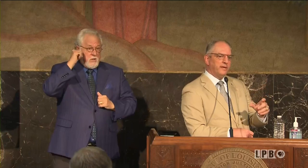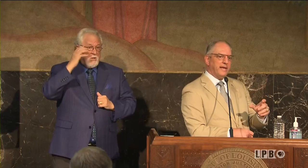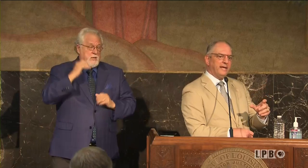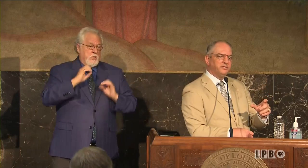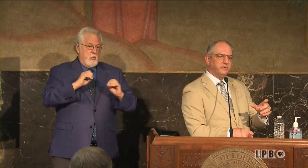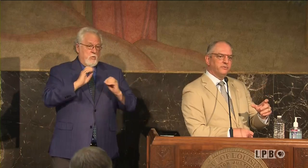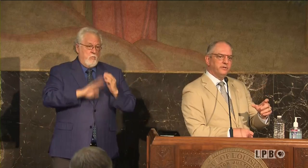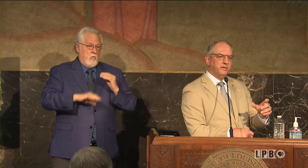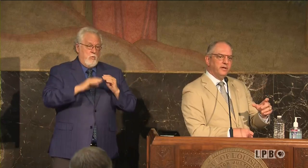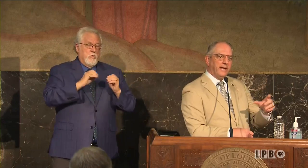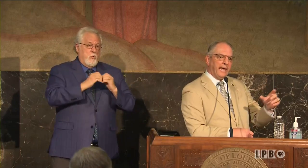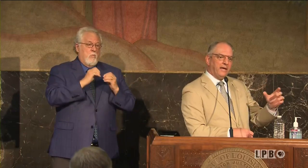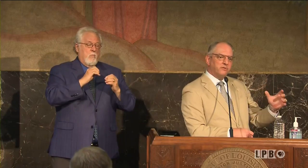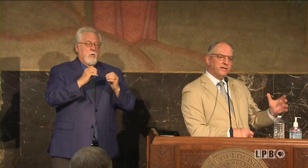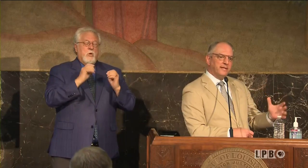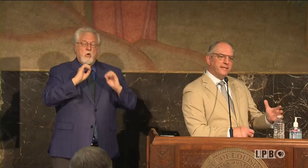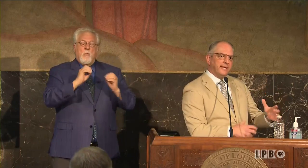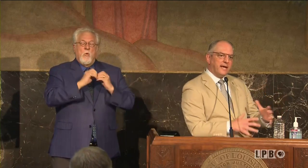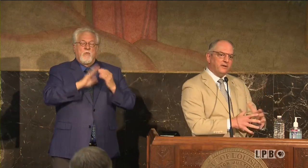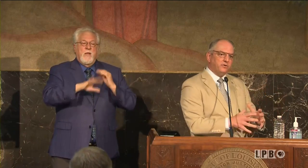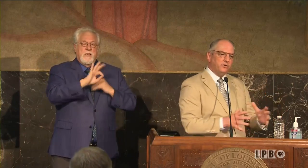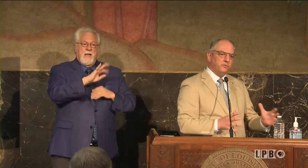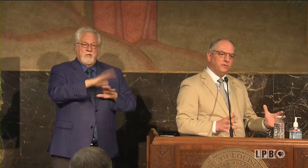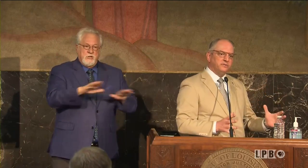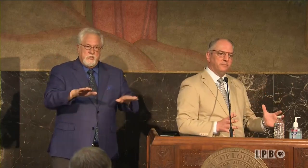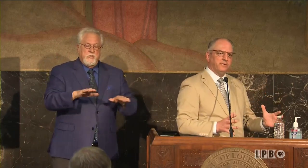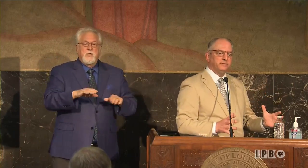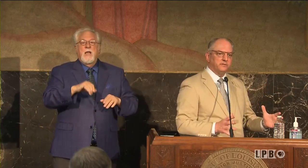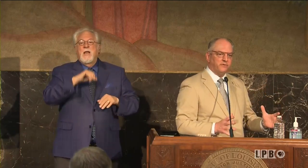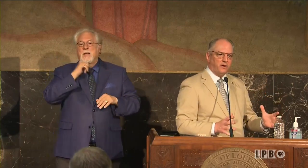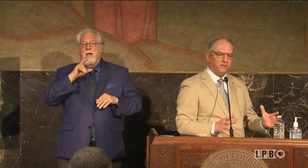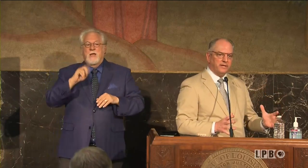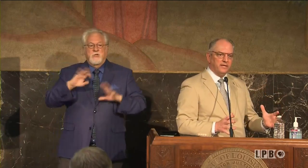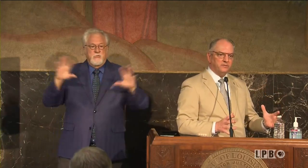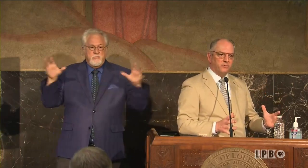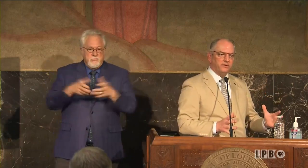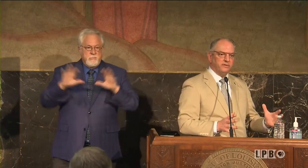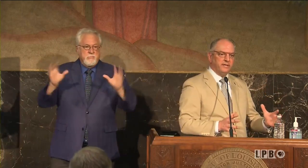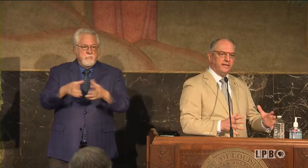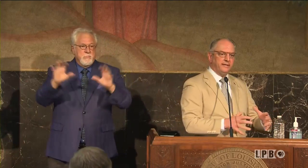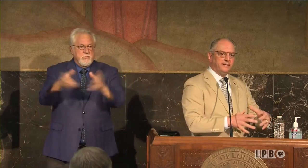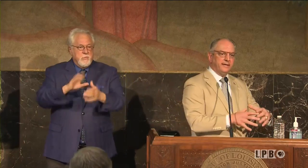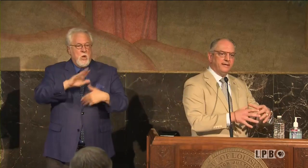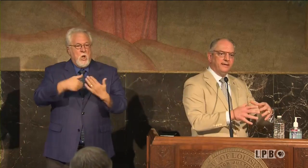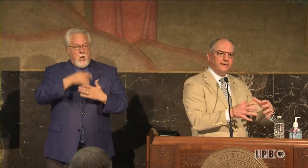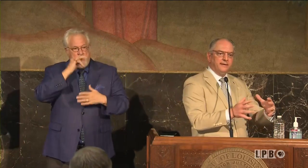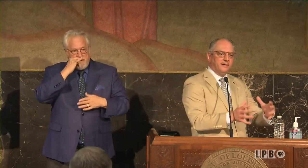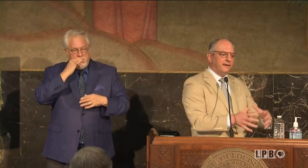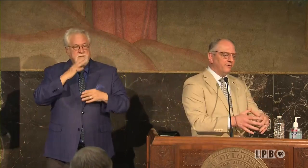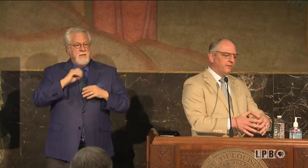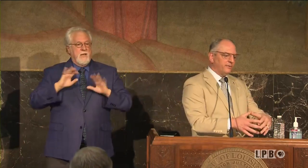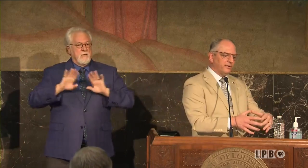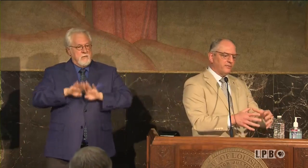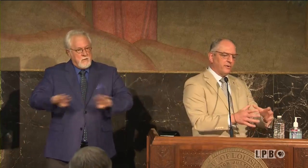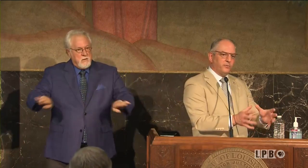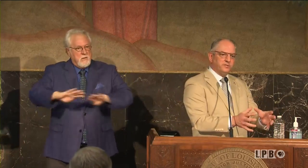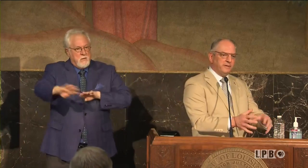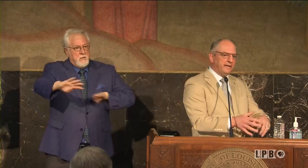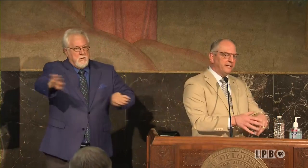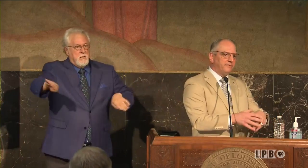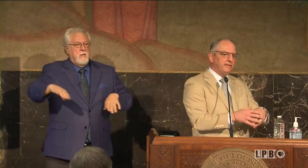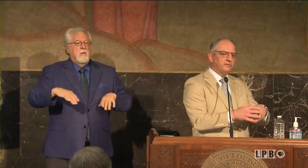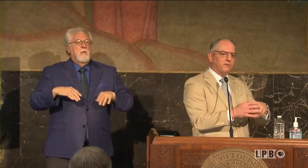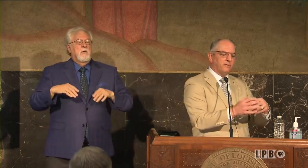more than 9 children, asking that they not do assemblies of all the kids present, and that they, whether it's for